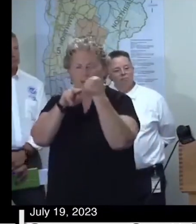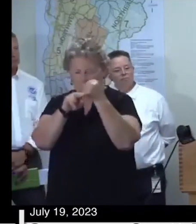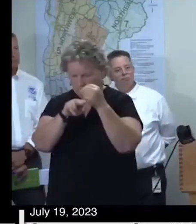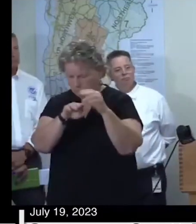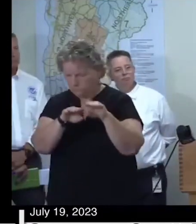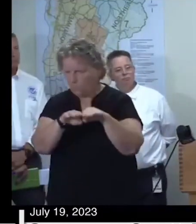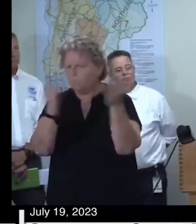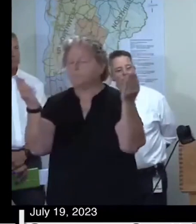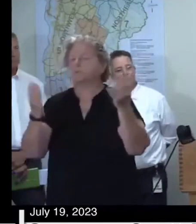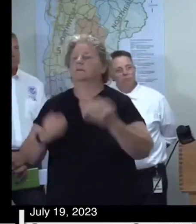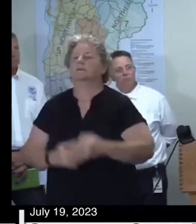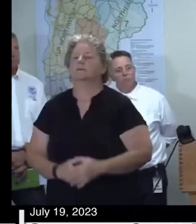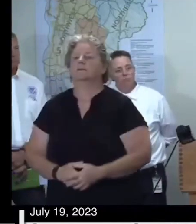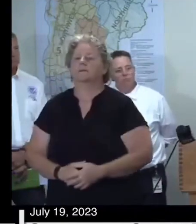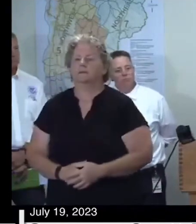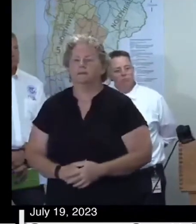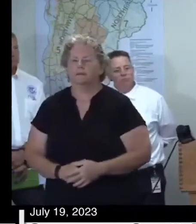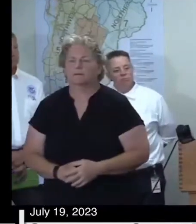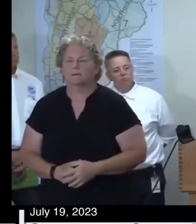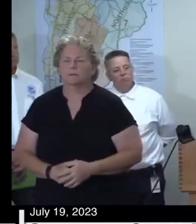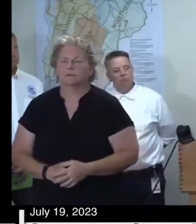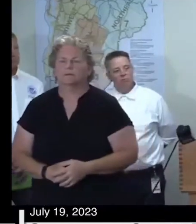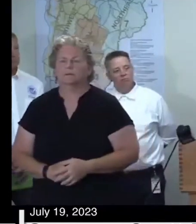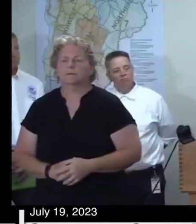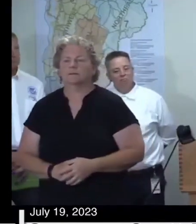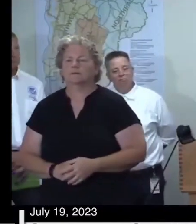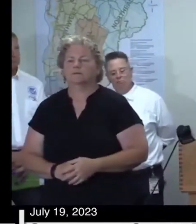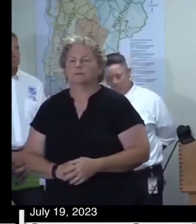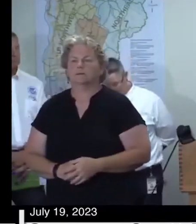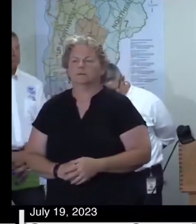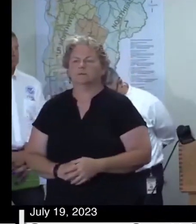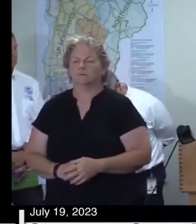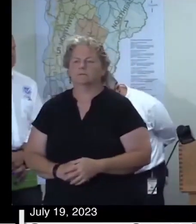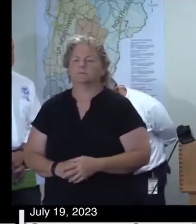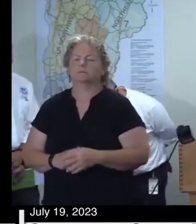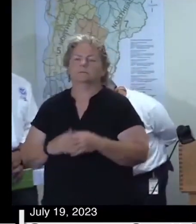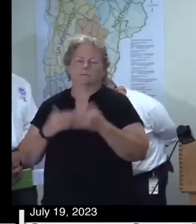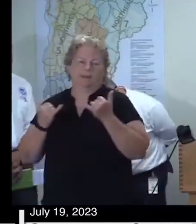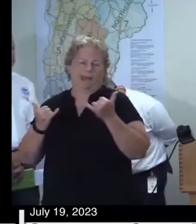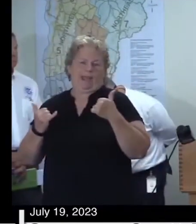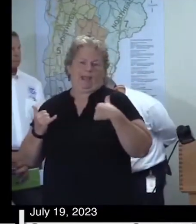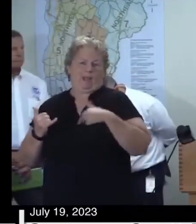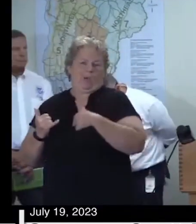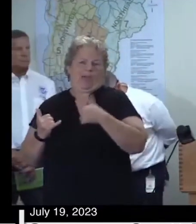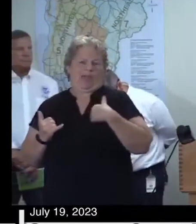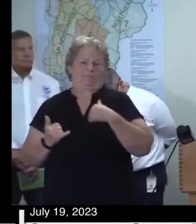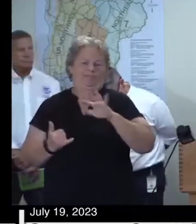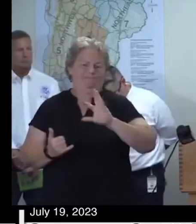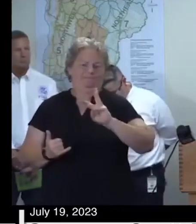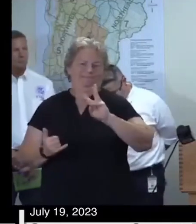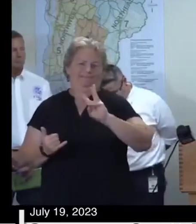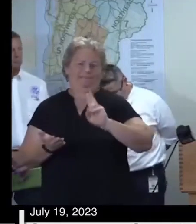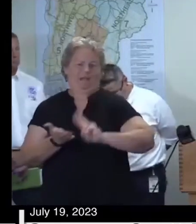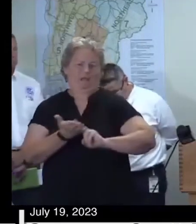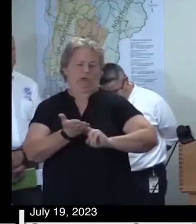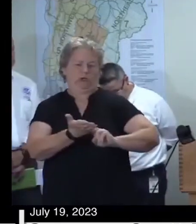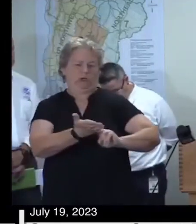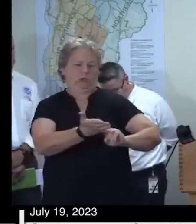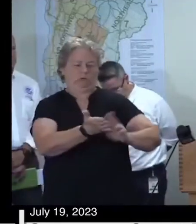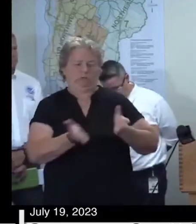we're working with 56 contractors on AOT projects around the state of